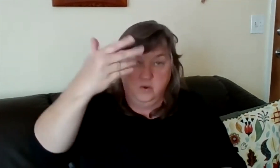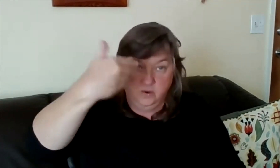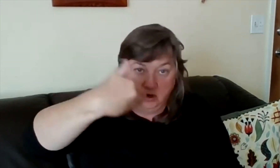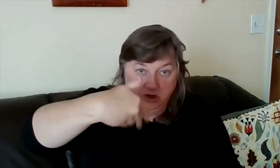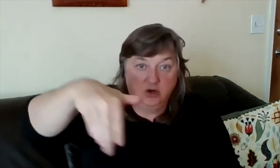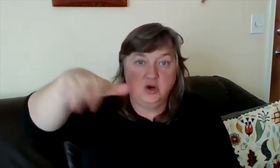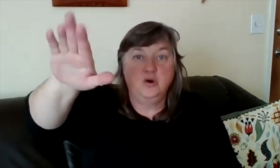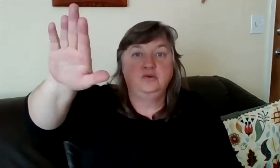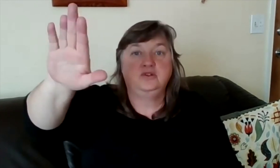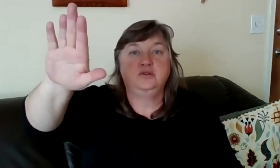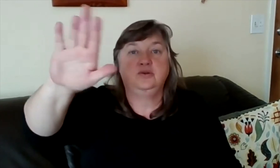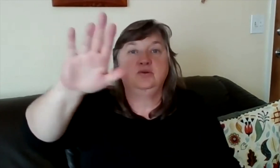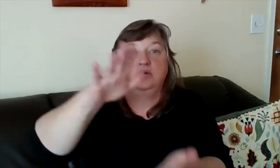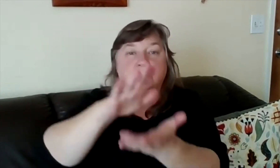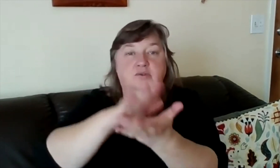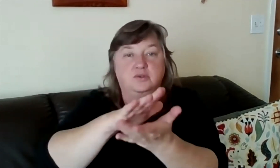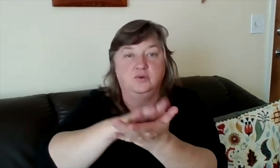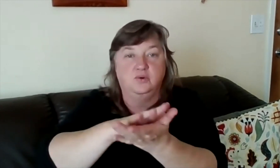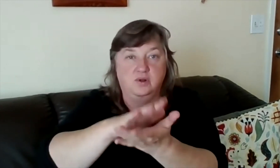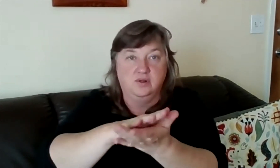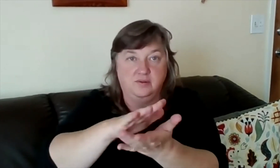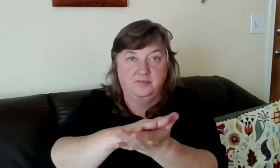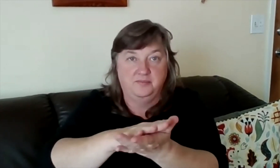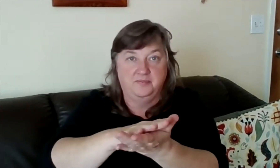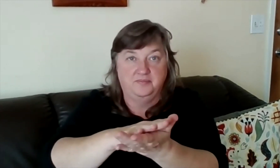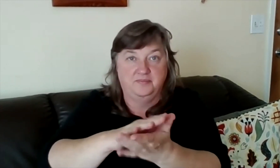Or go to school.